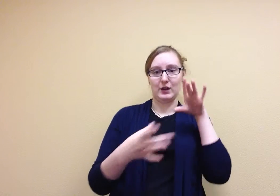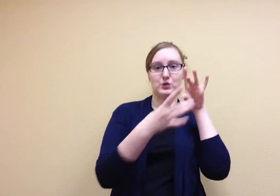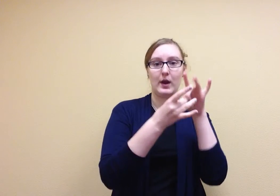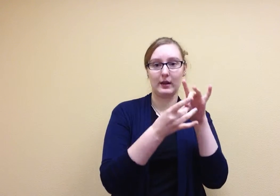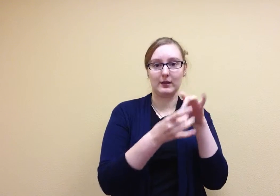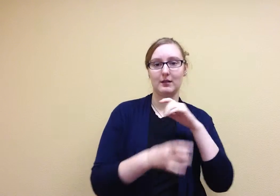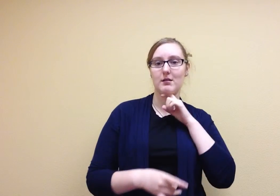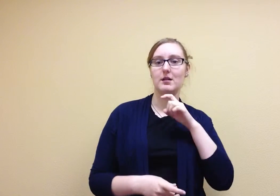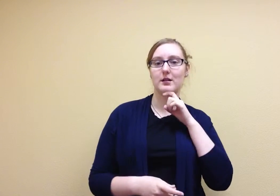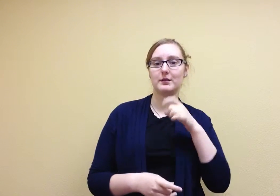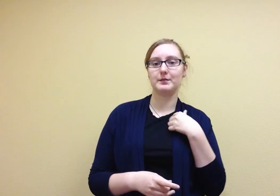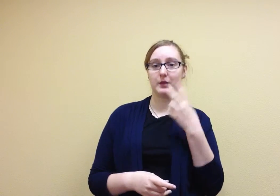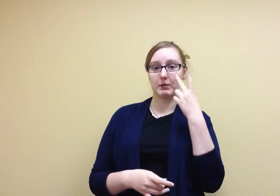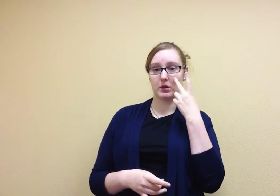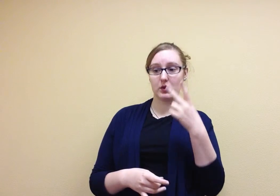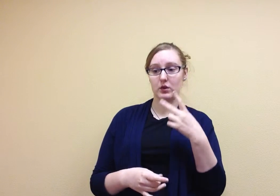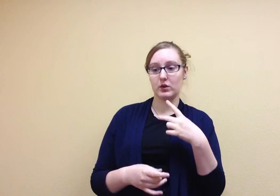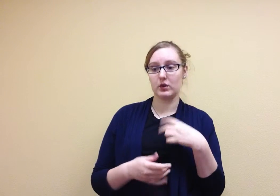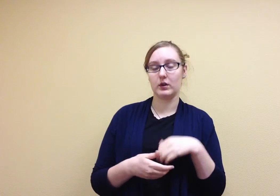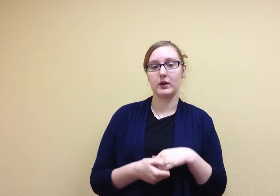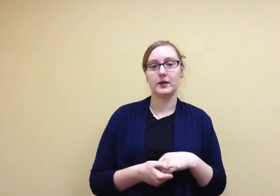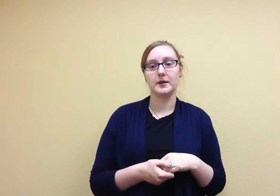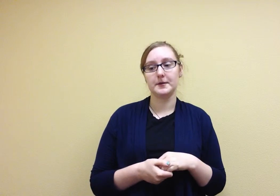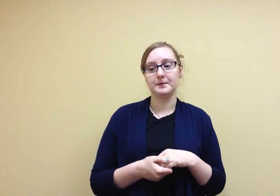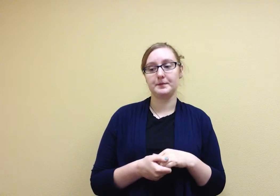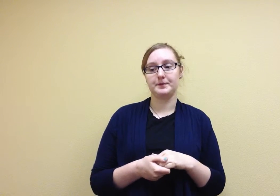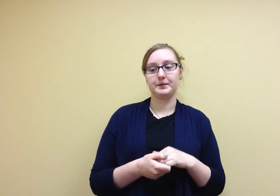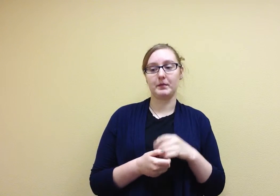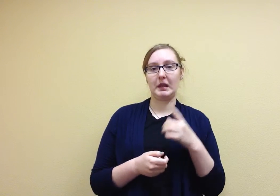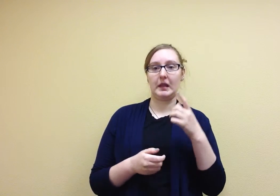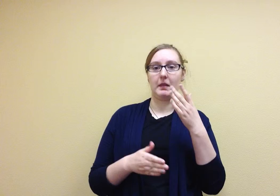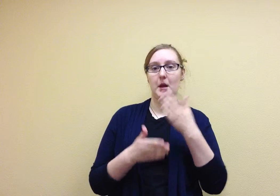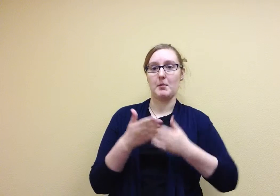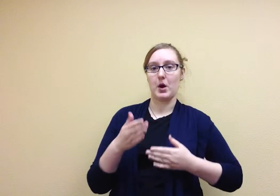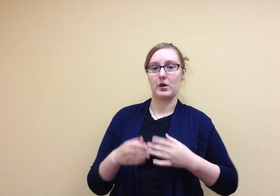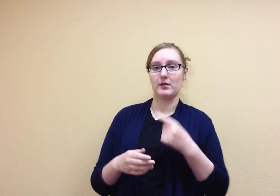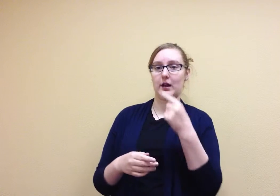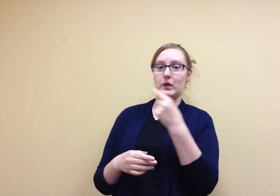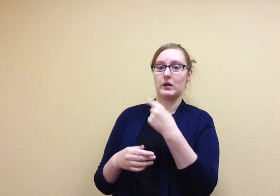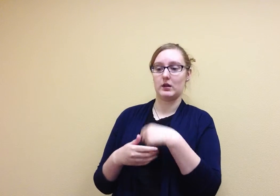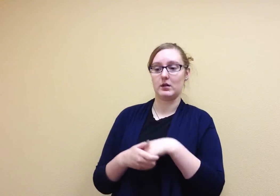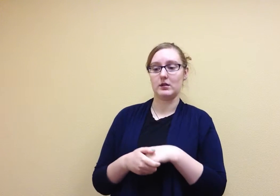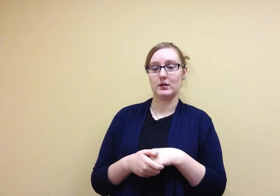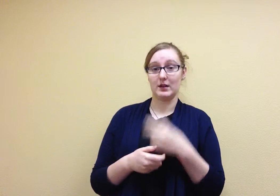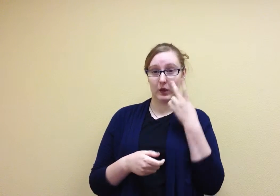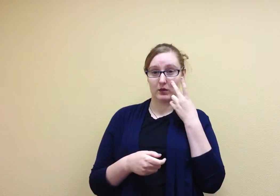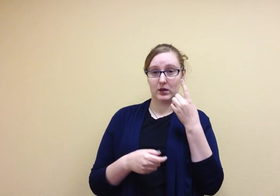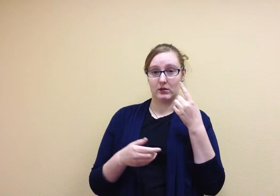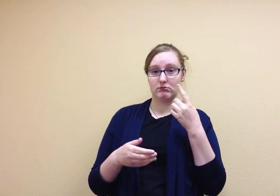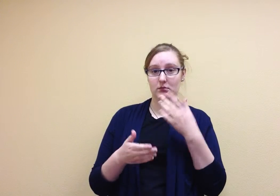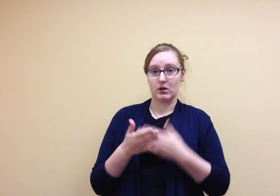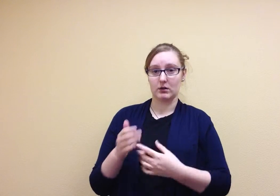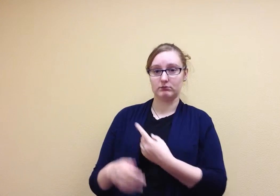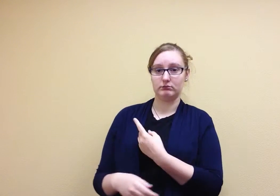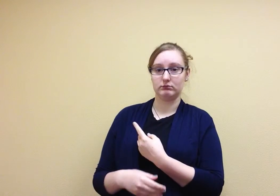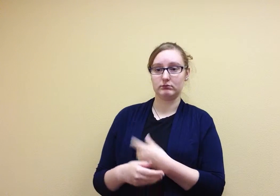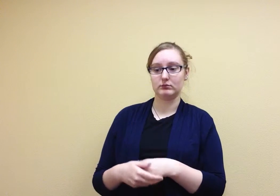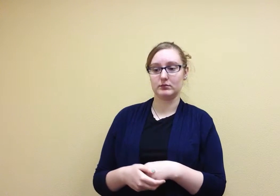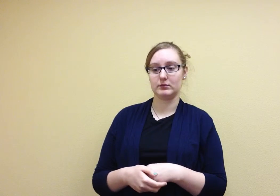look at this part out here, can you see this part out here? I want to hide it. Out here